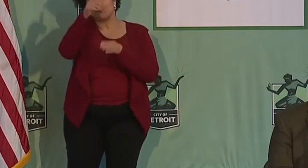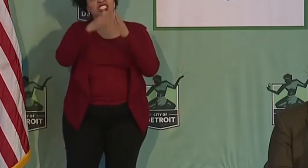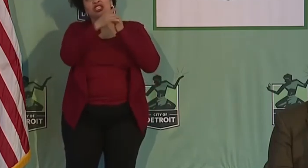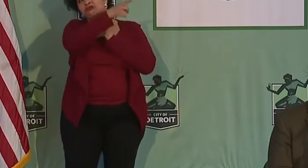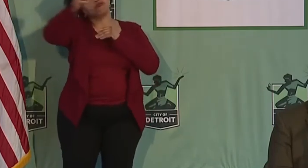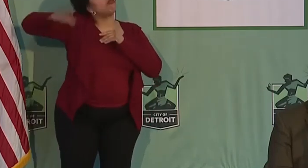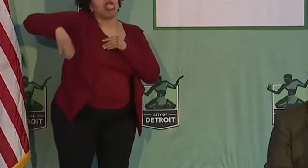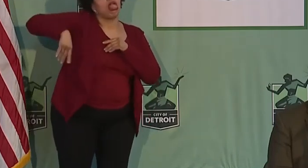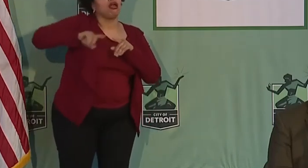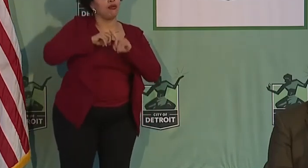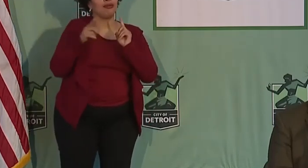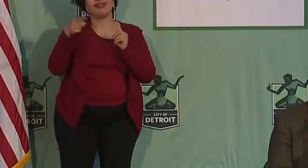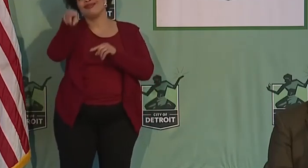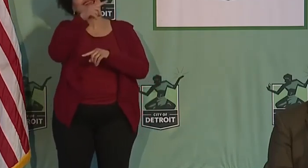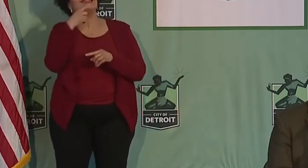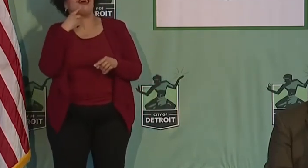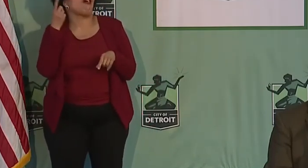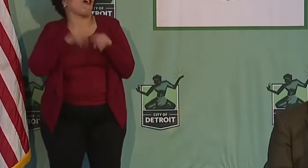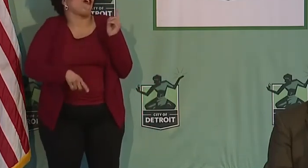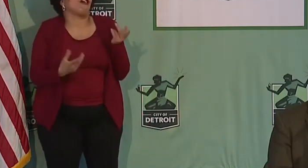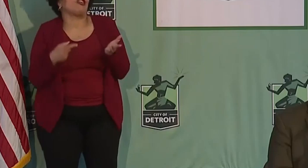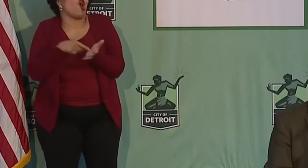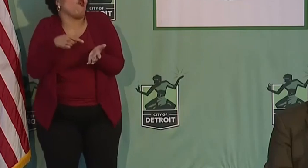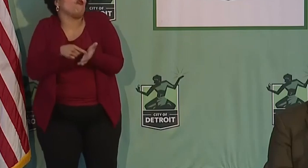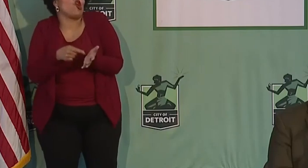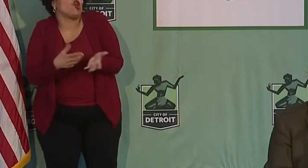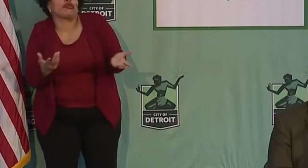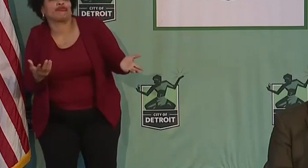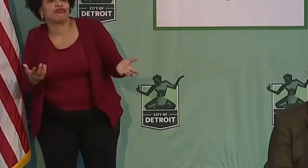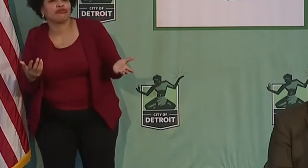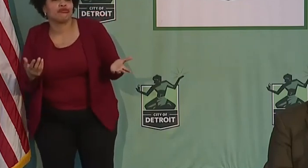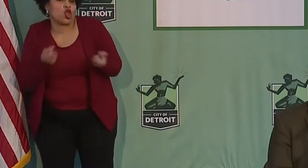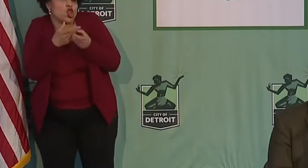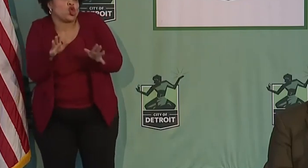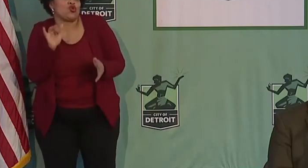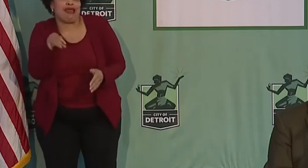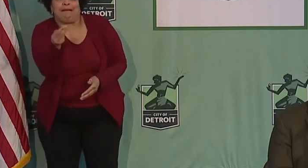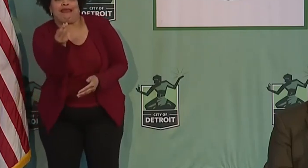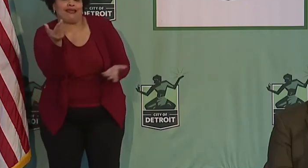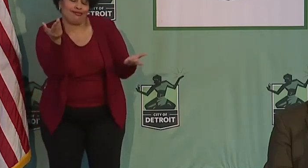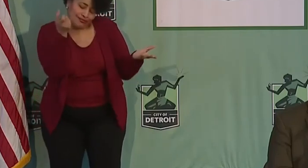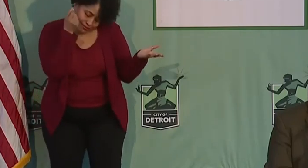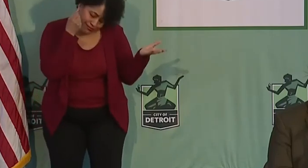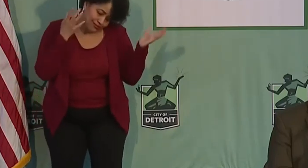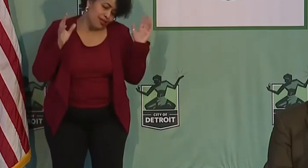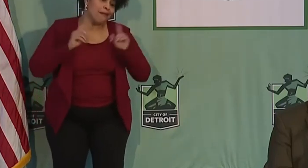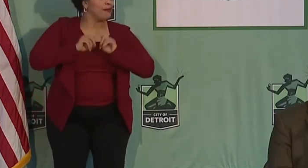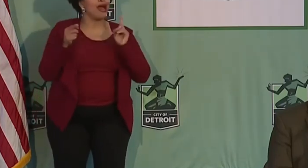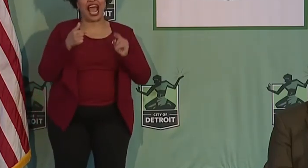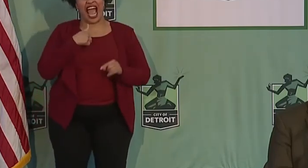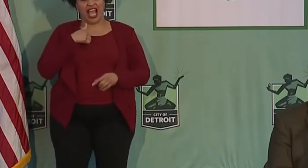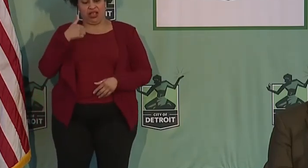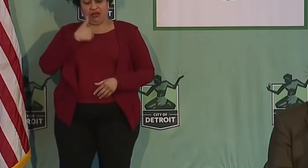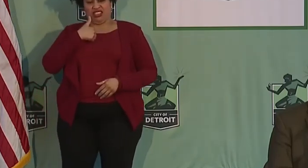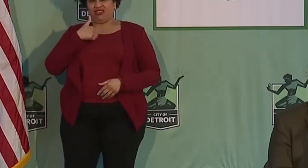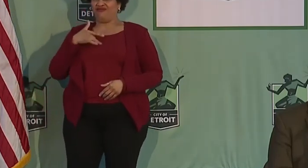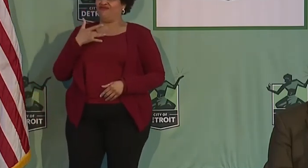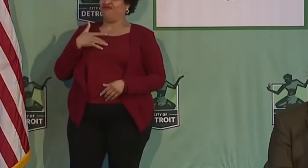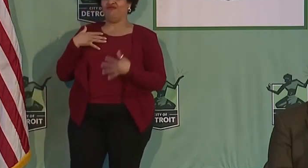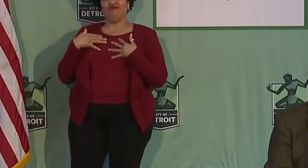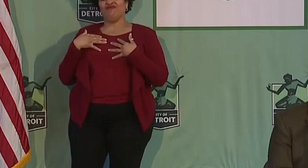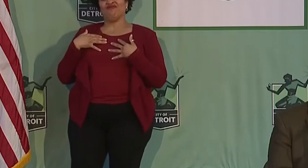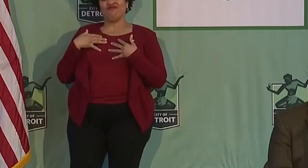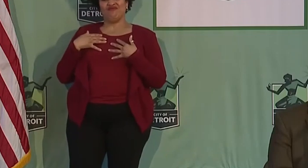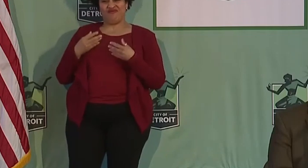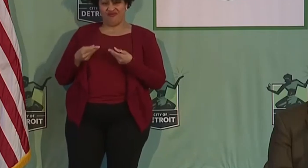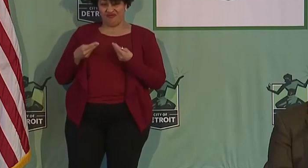done that. They said they couldn't afford to lose the revenue. I just didn't think